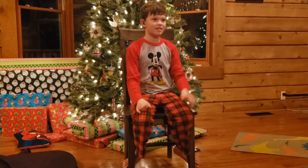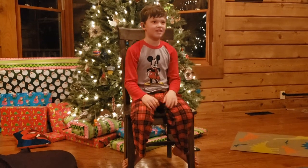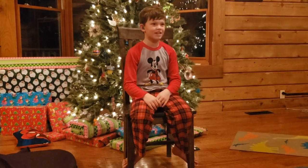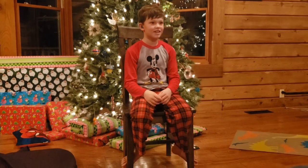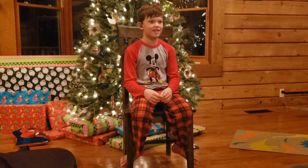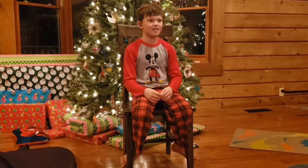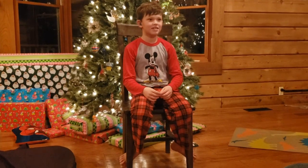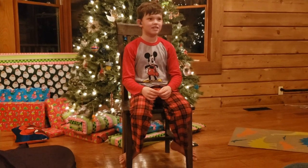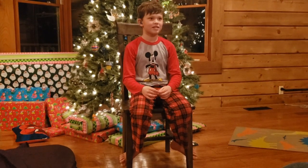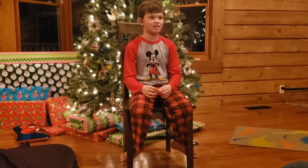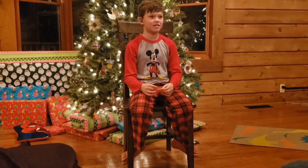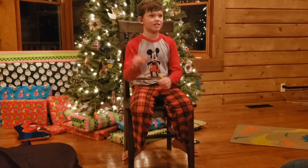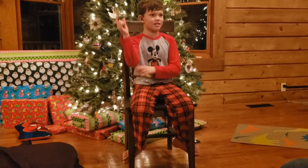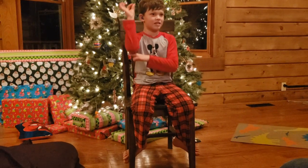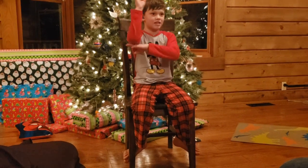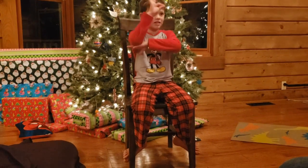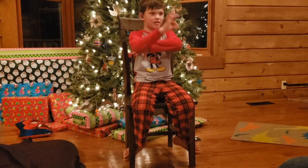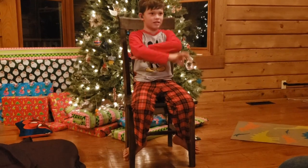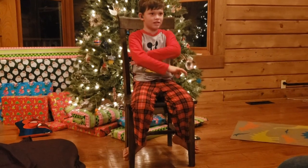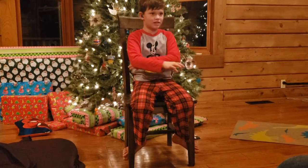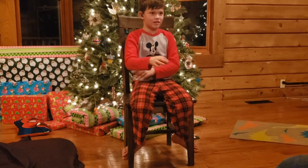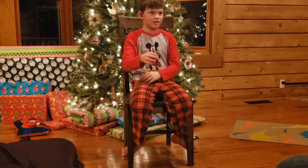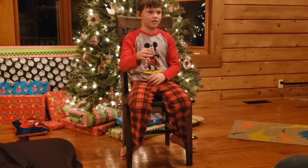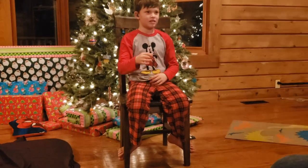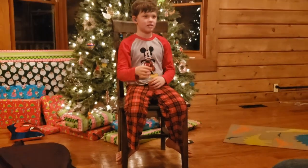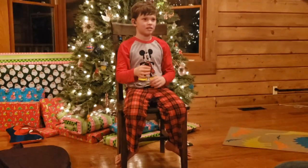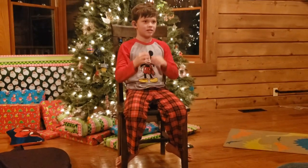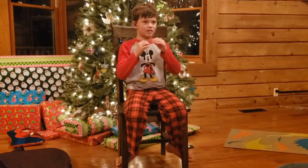And as the night falls, we wait in peace